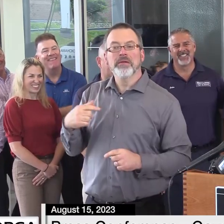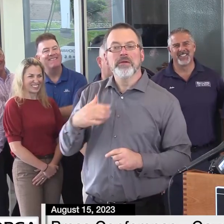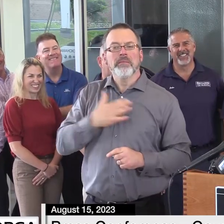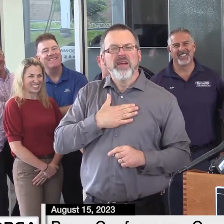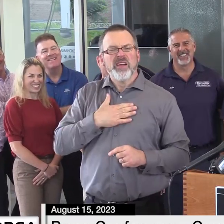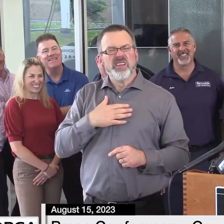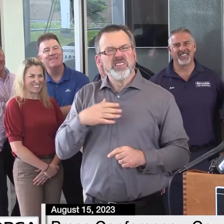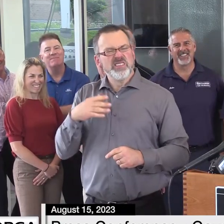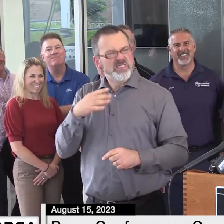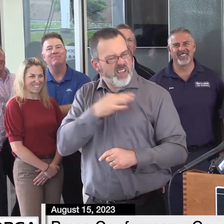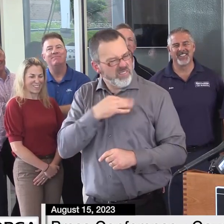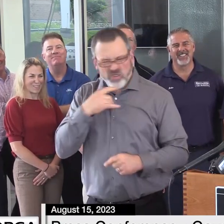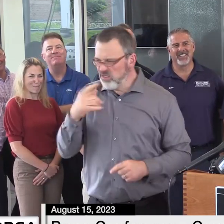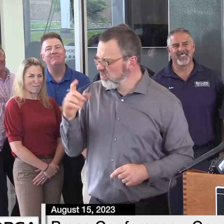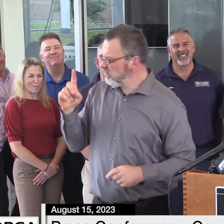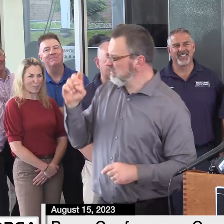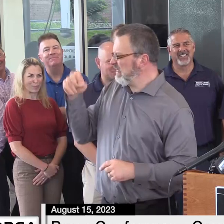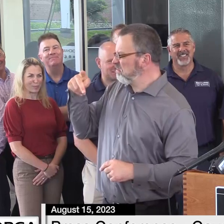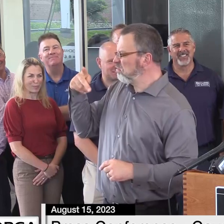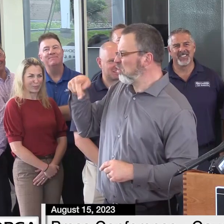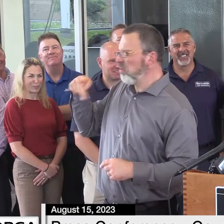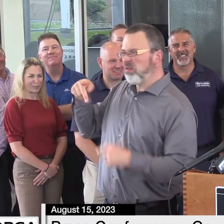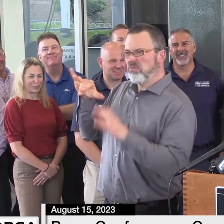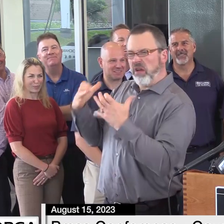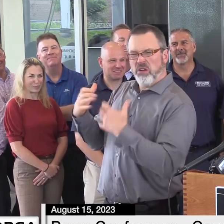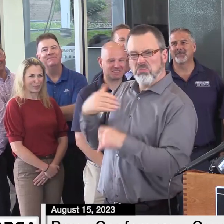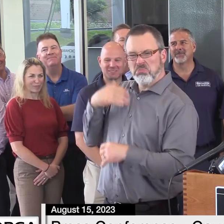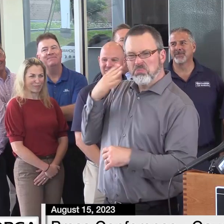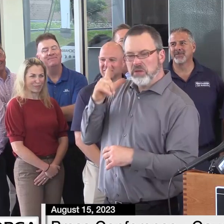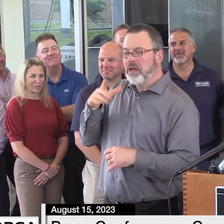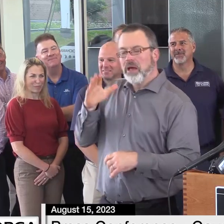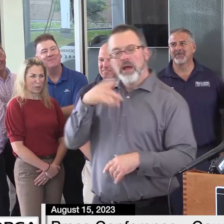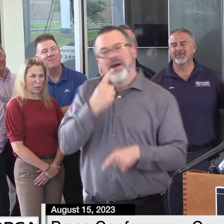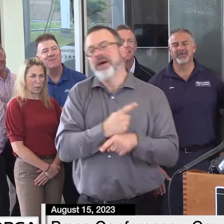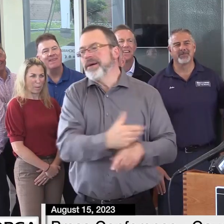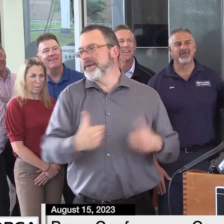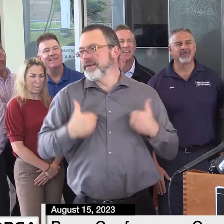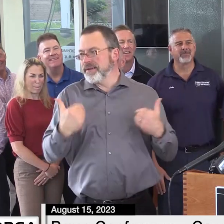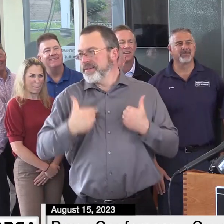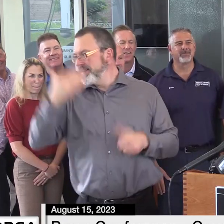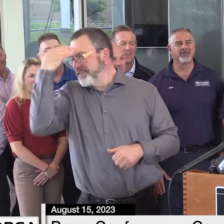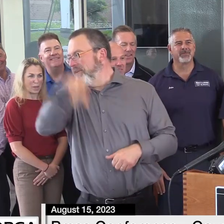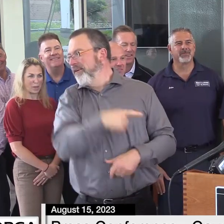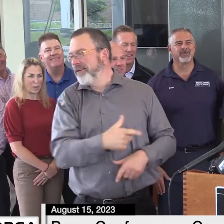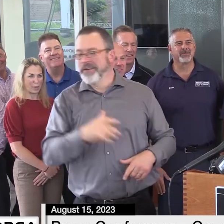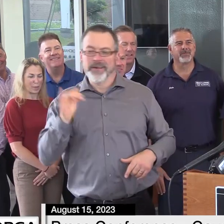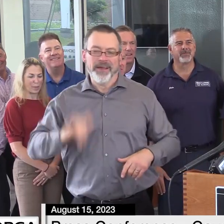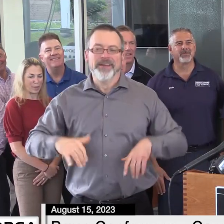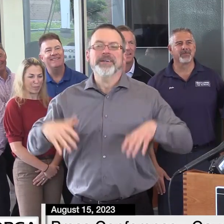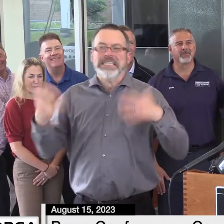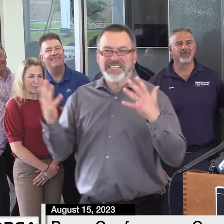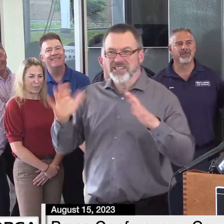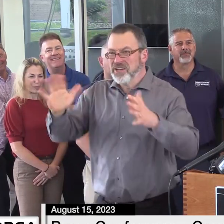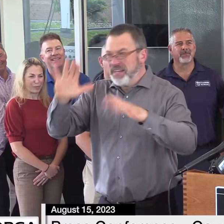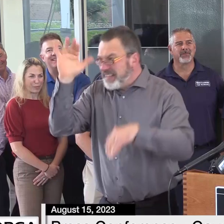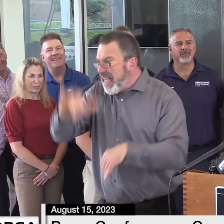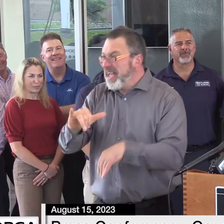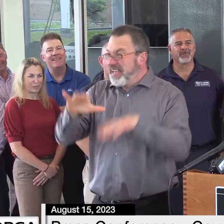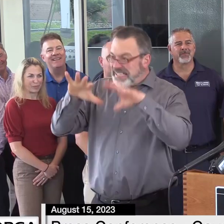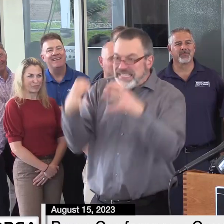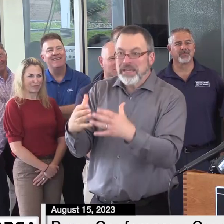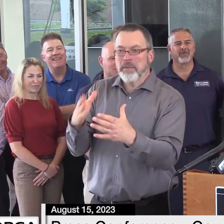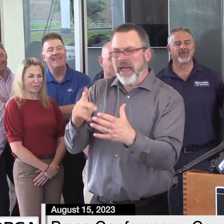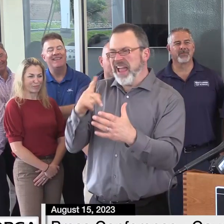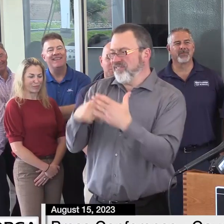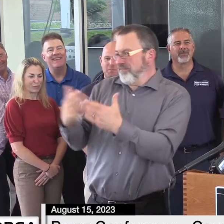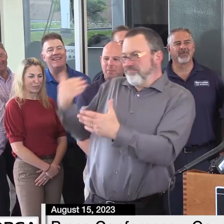As I'm sure some others in the group here might be saying as well. But they were a pretty famous band at one time, you know, maybe a